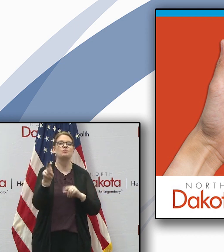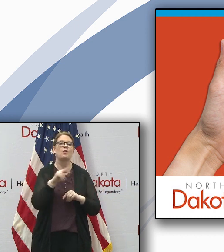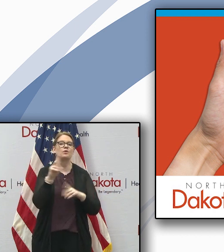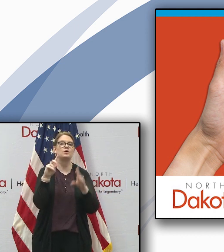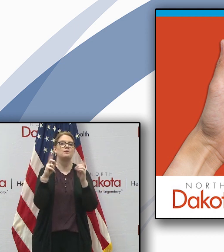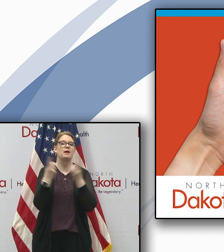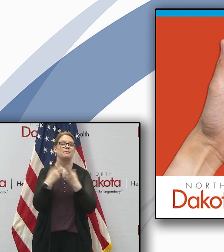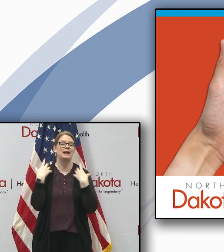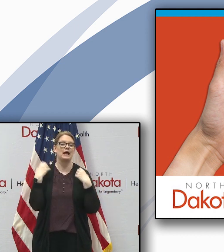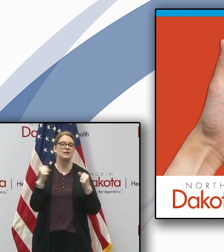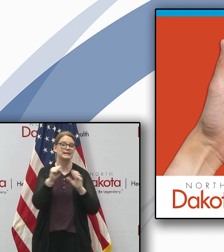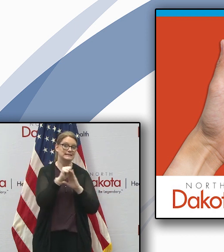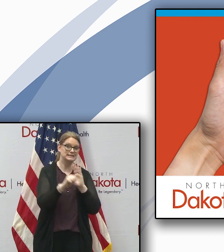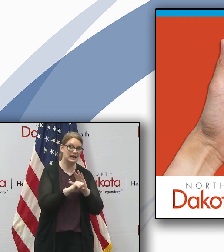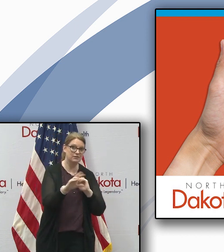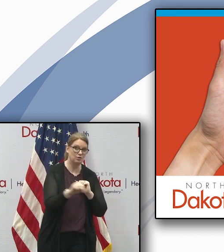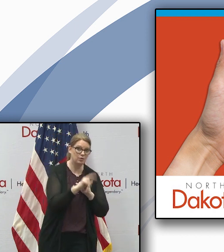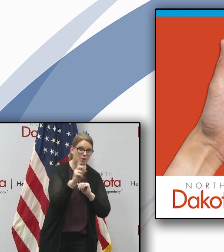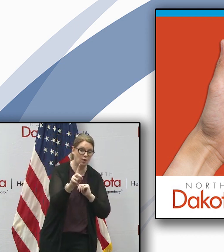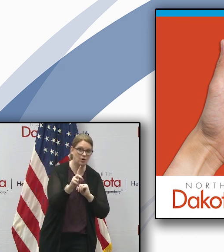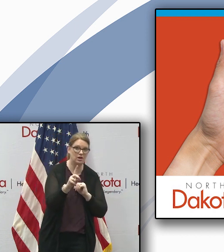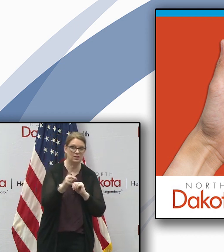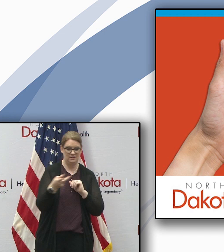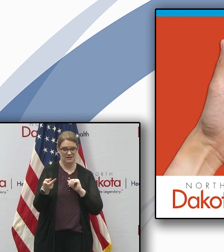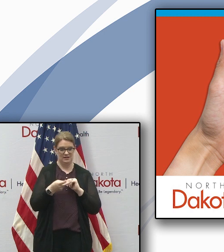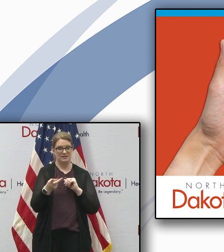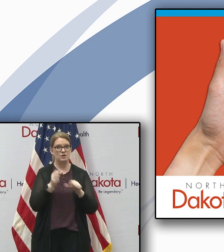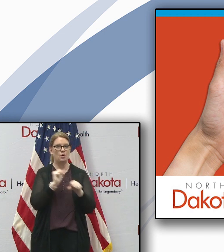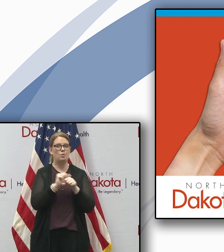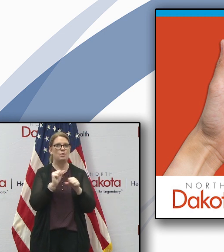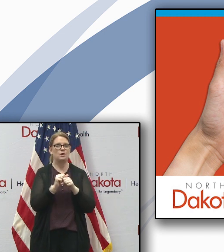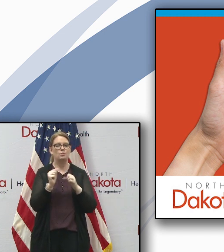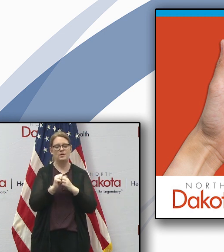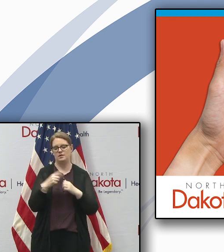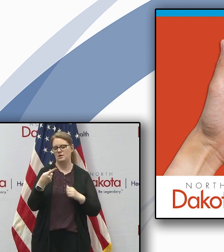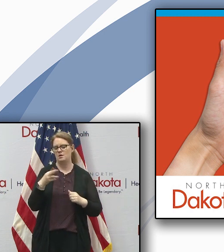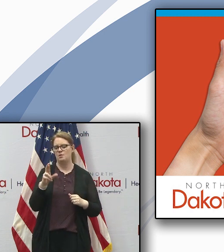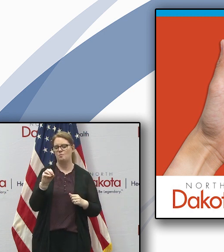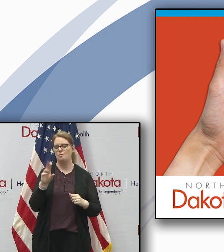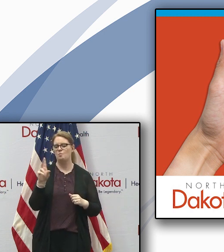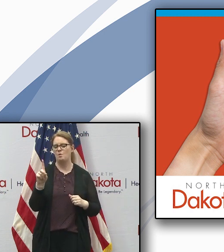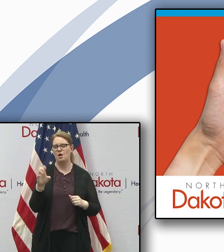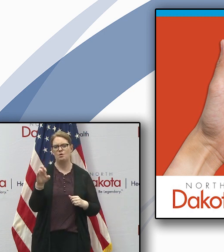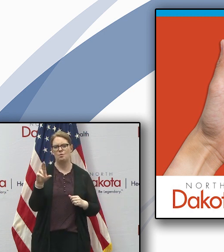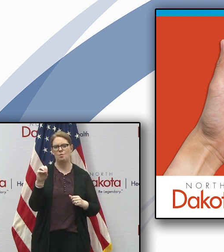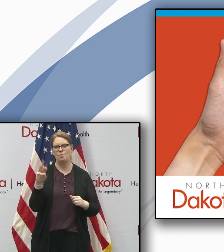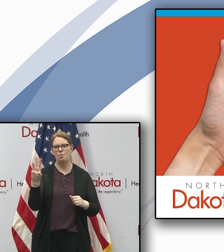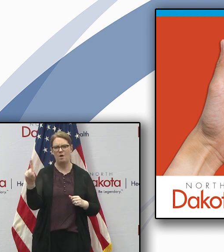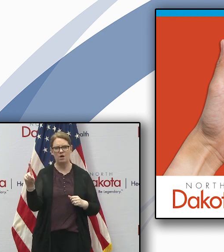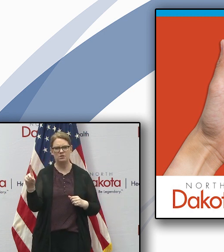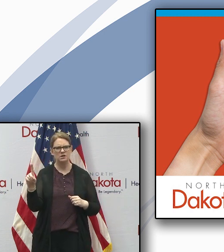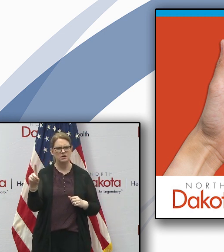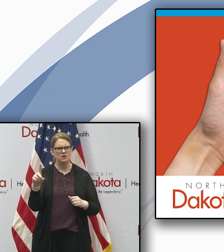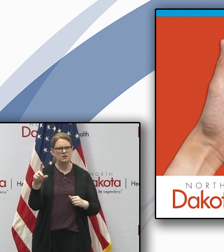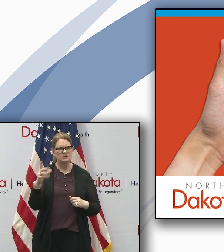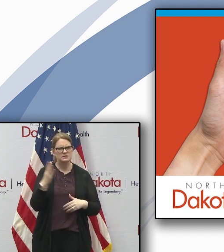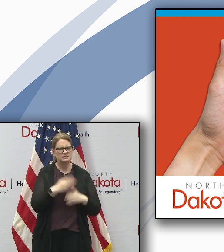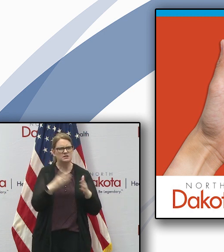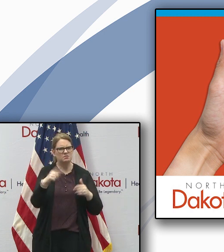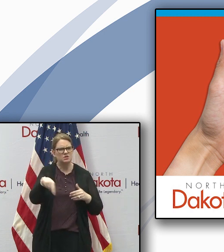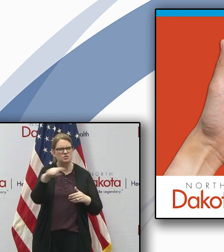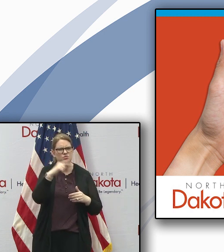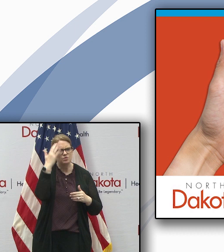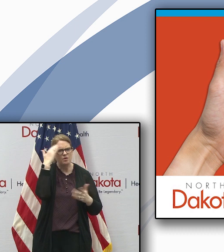of Health, the state of North Dakota, in partnership with Proud Crowd, which some of you that may know were